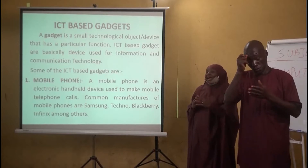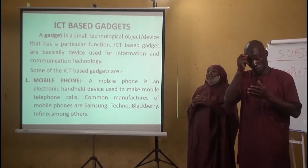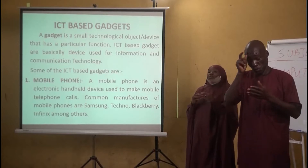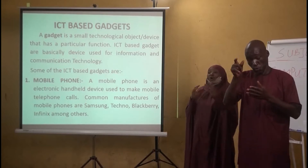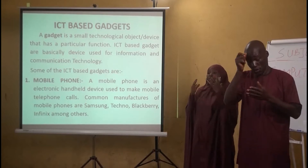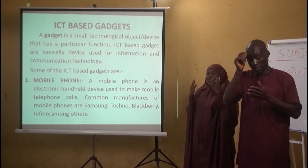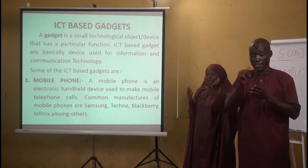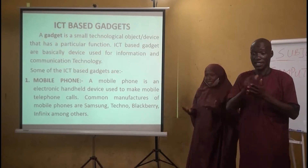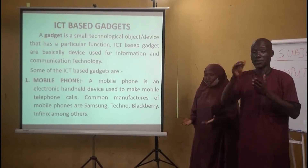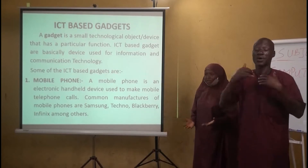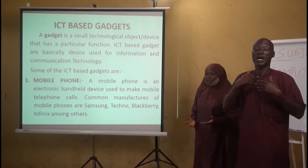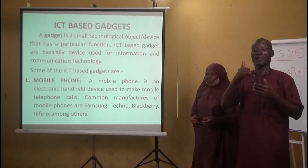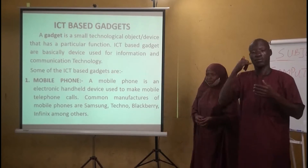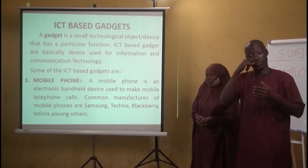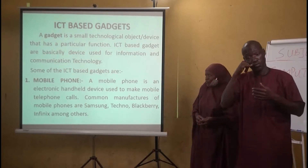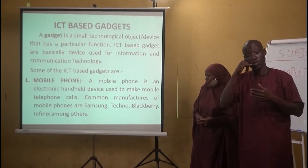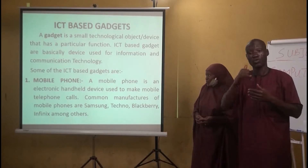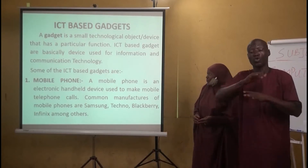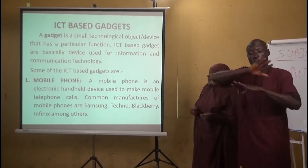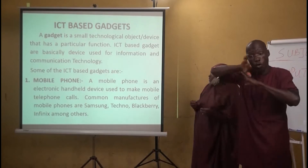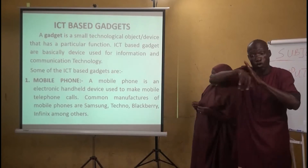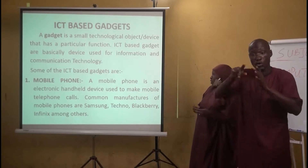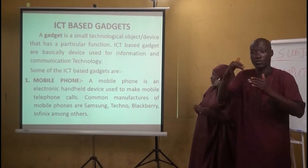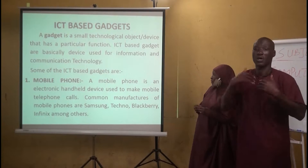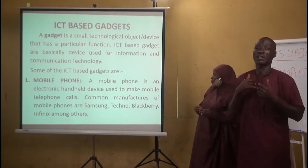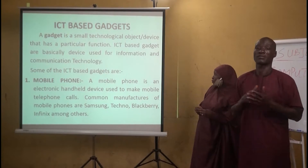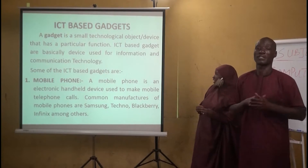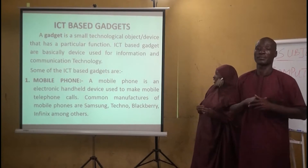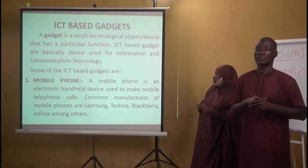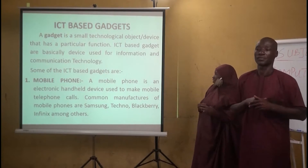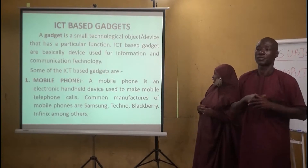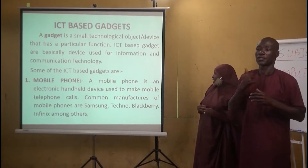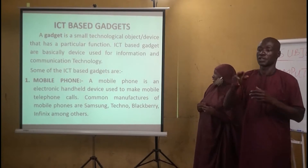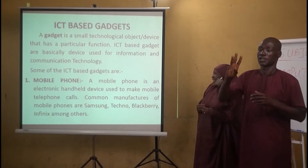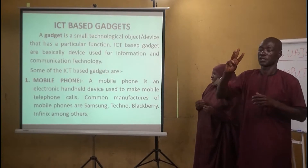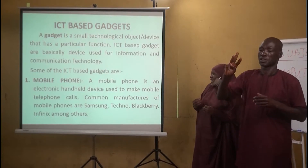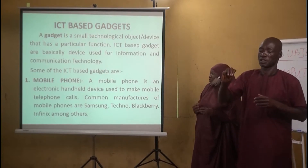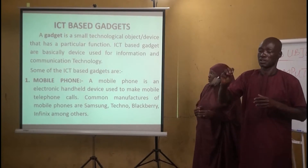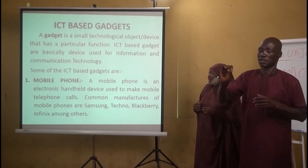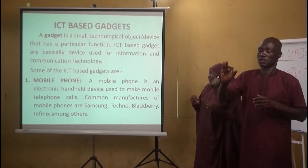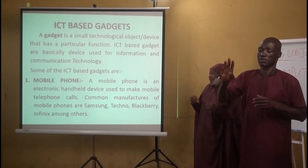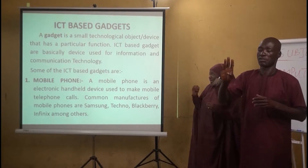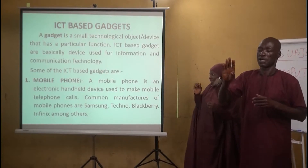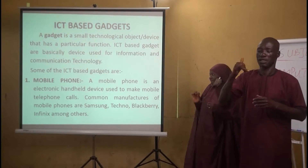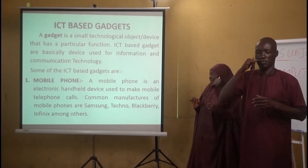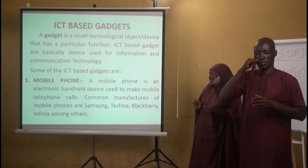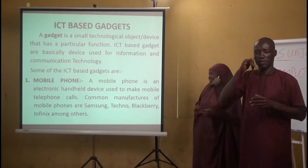know you are all familiar with the mobile phone. The mobile phone is an electronic handheld